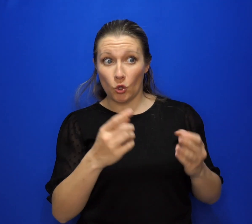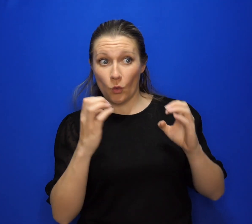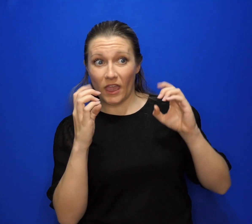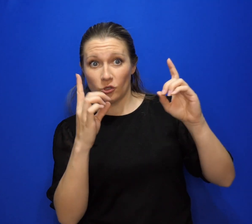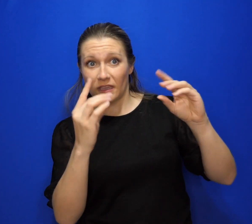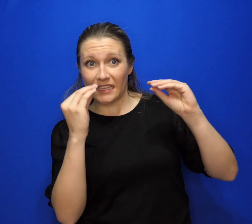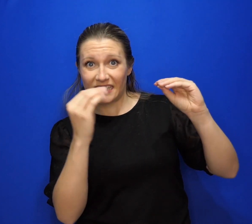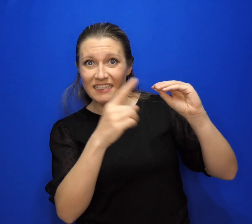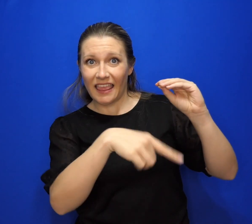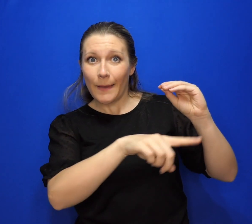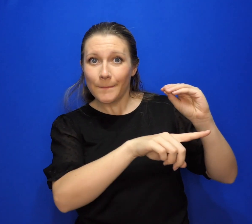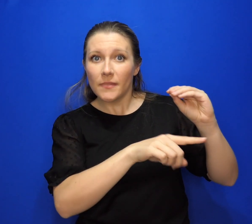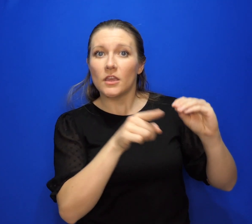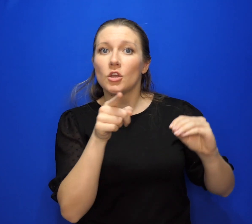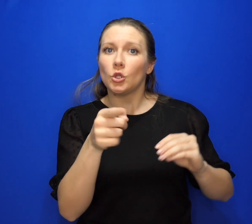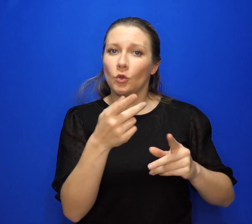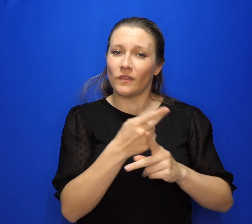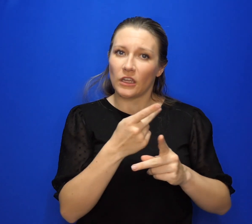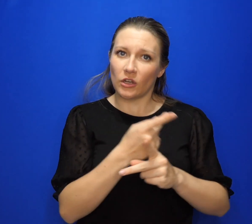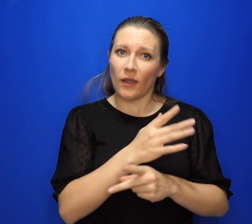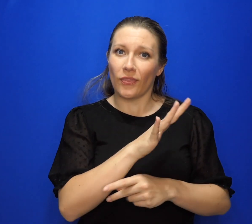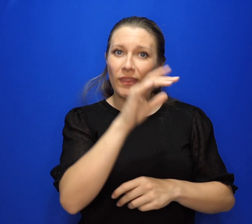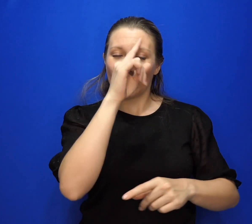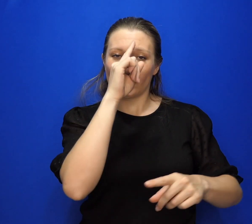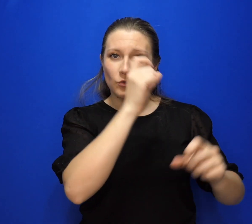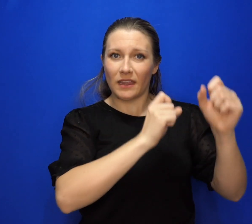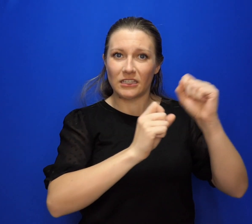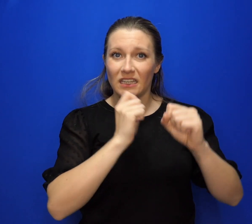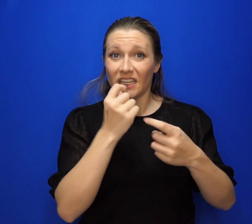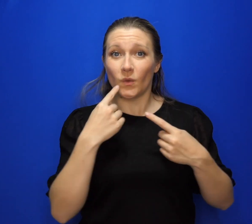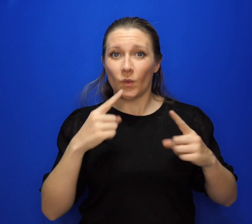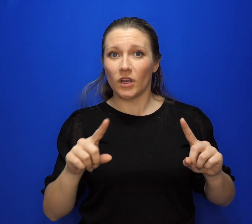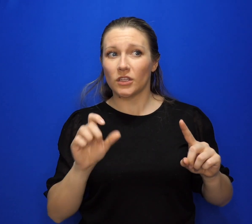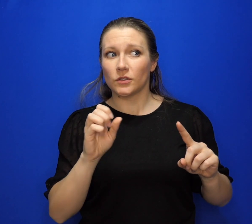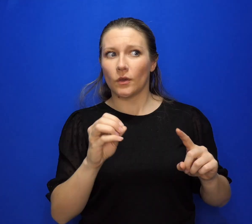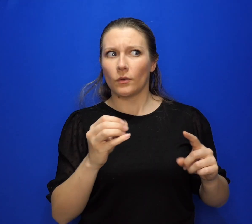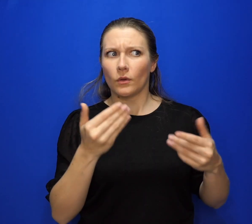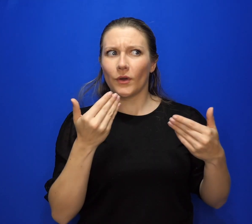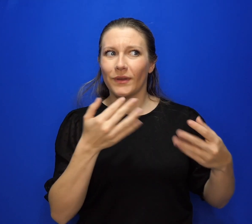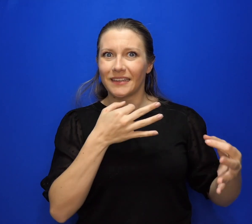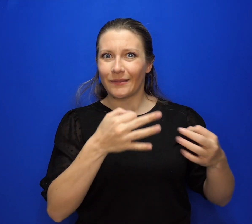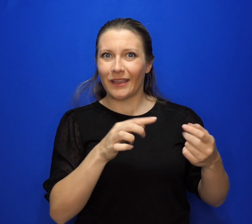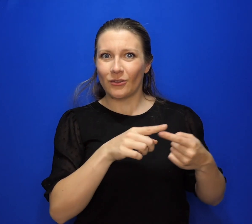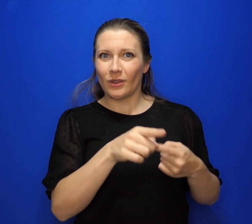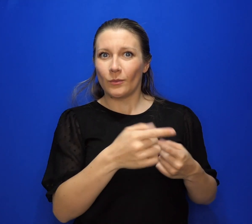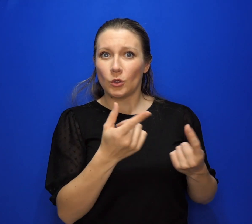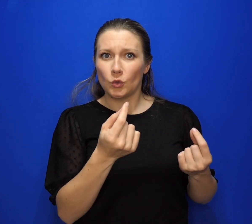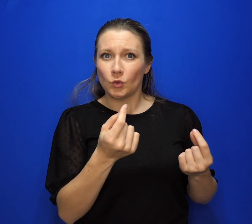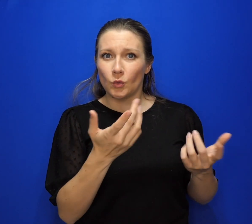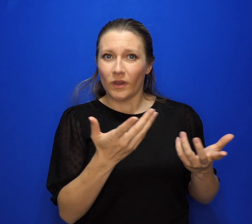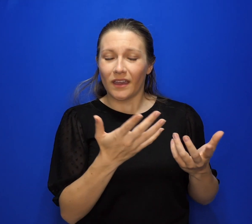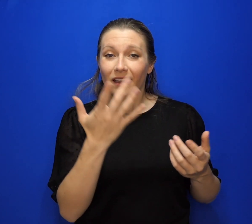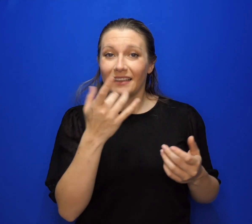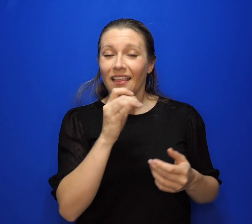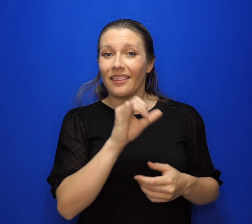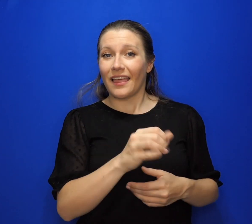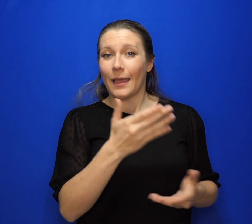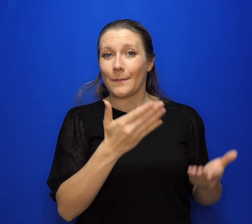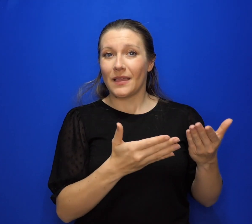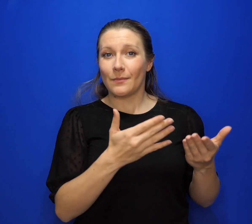that their strategy didn't work, then explain what you did, because that may bolster what they're doing in terms